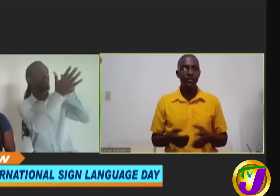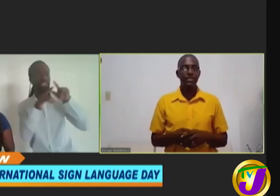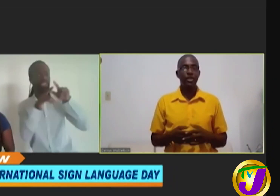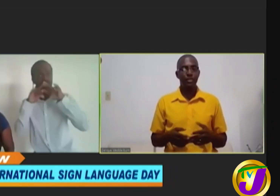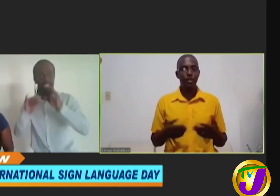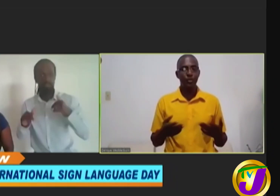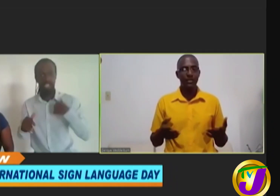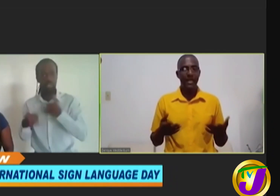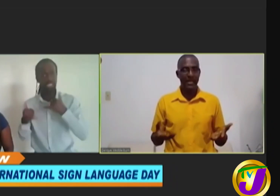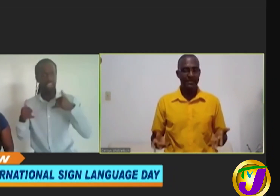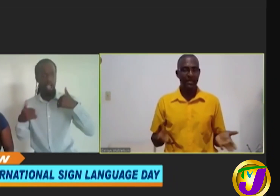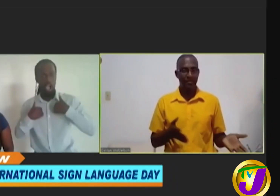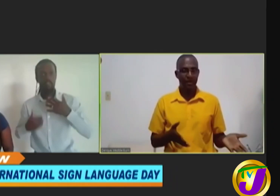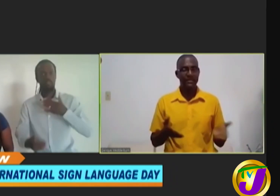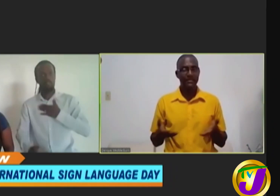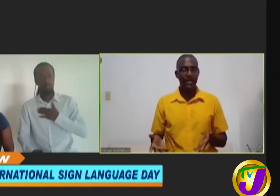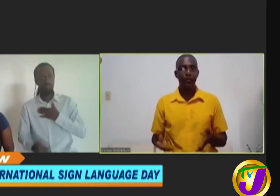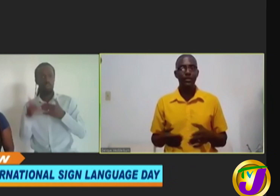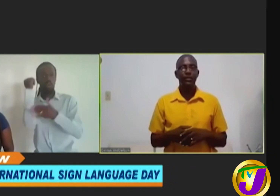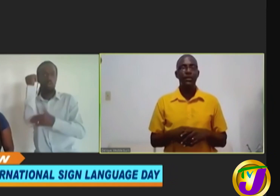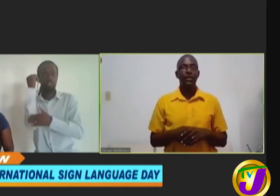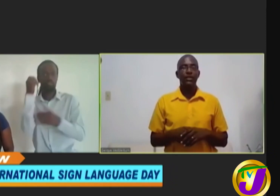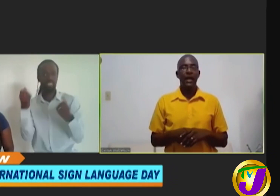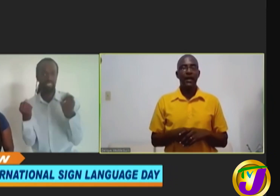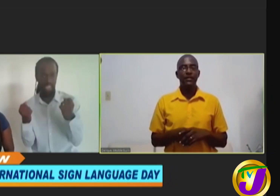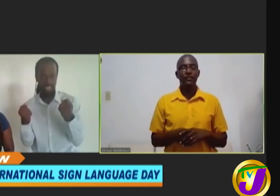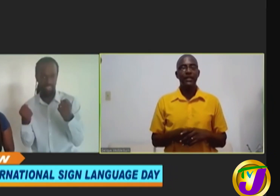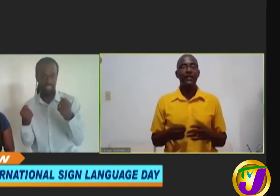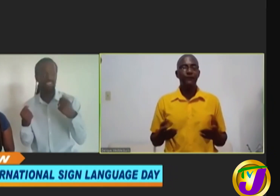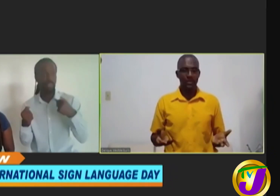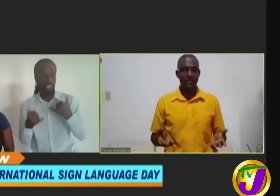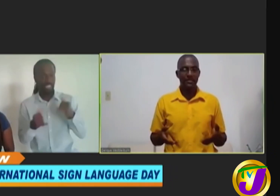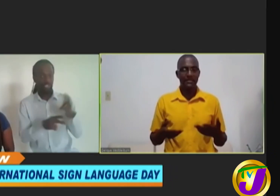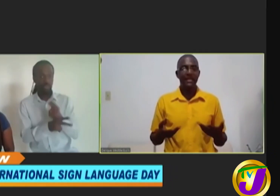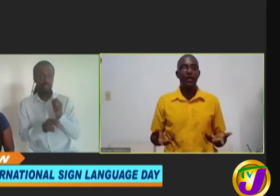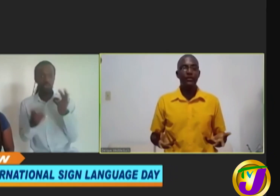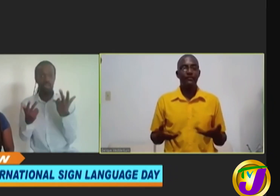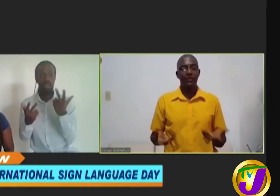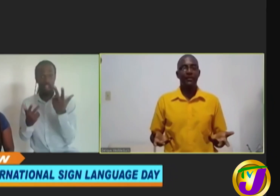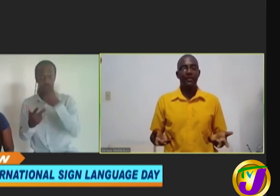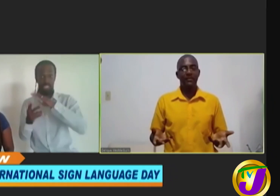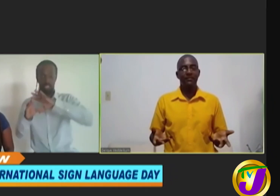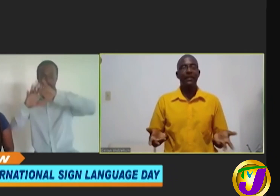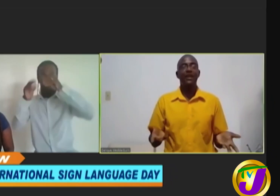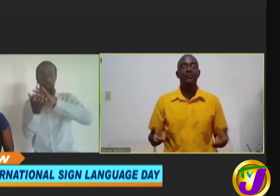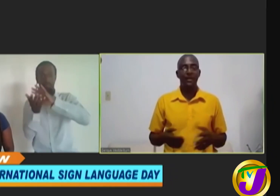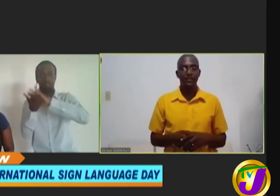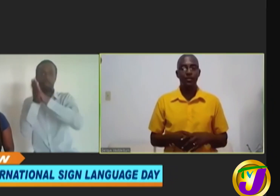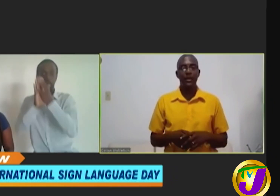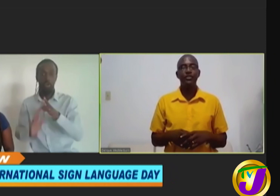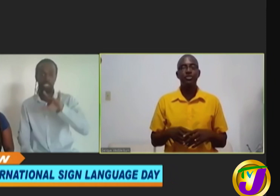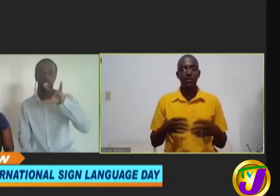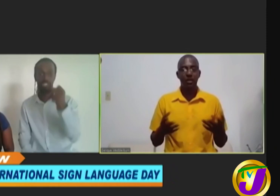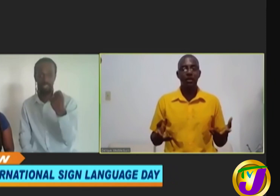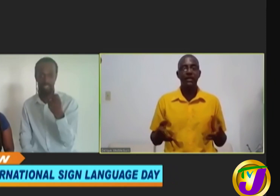here, starting to using ASL, American Sign Language. So that influences the sign language development in the Caribbean. So we